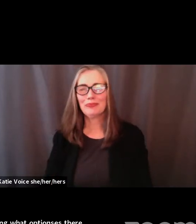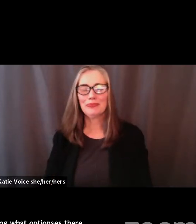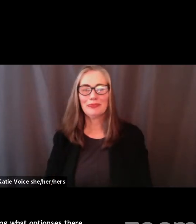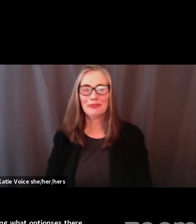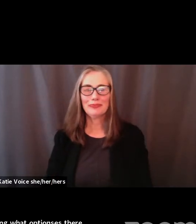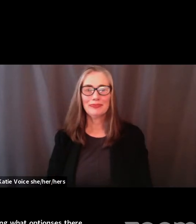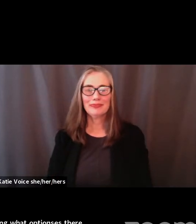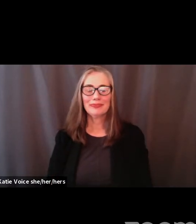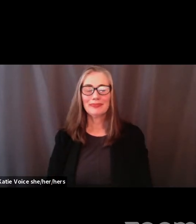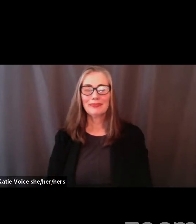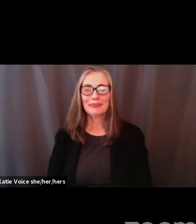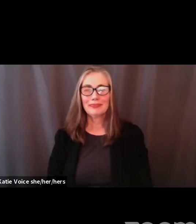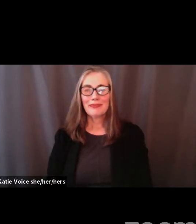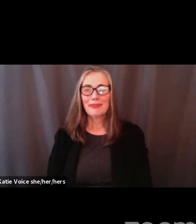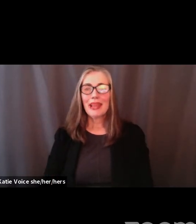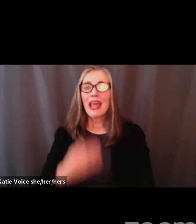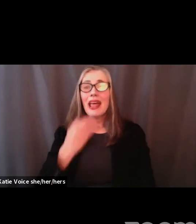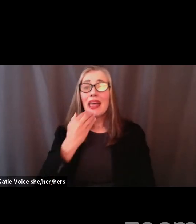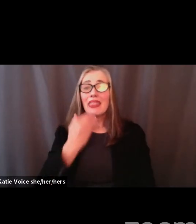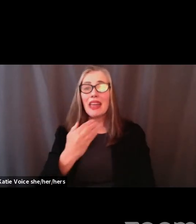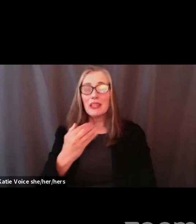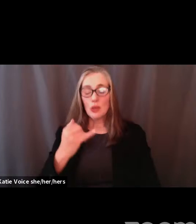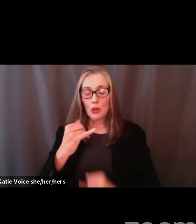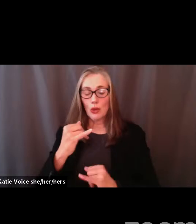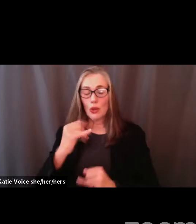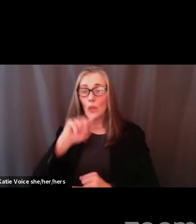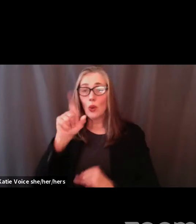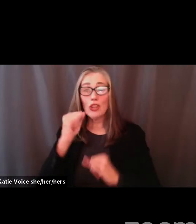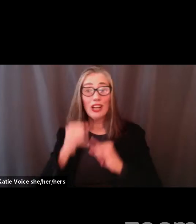Okay, thank you. Last question, Michelle Krug.